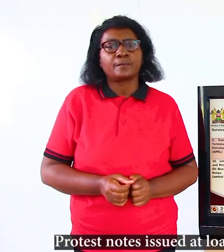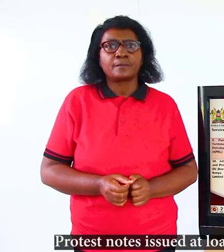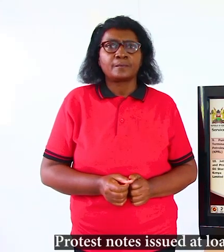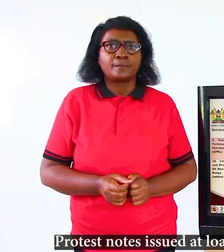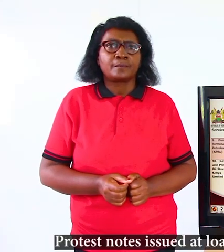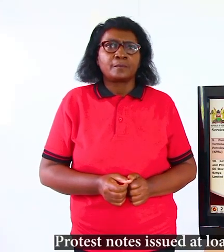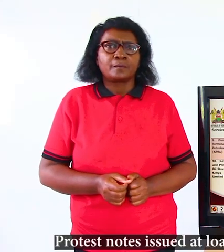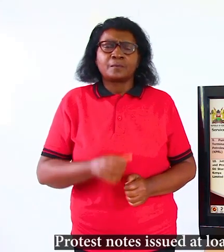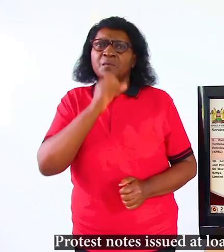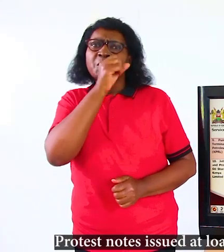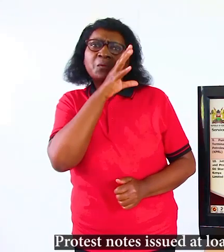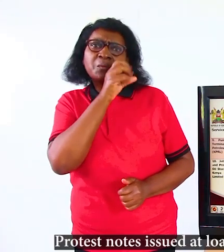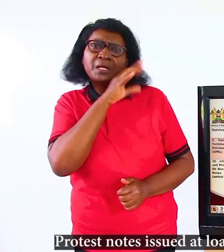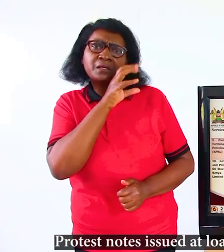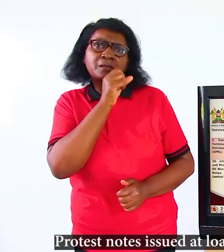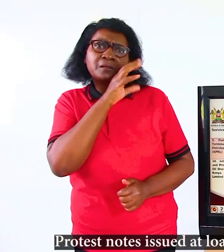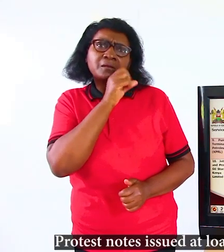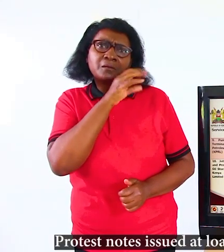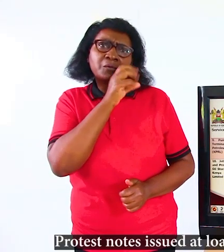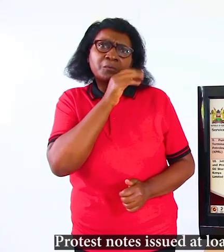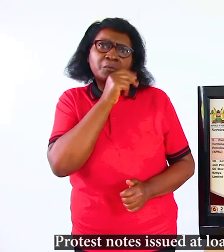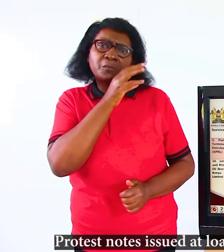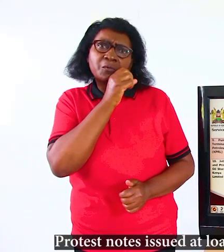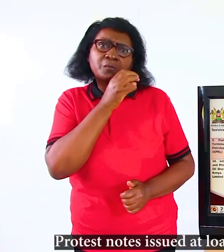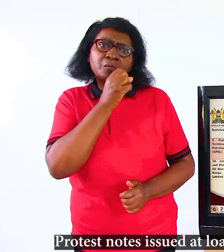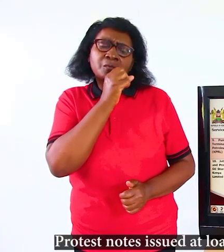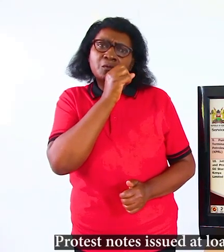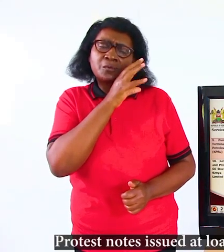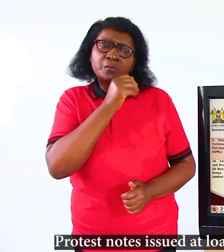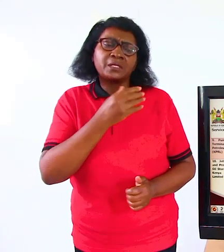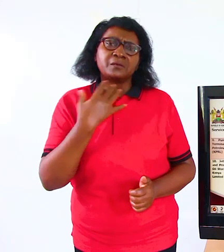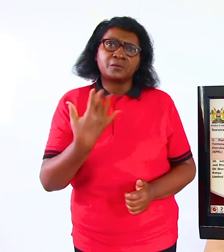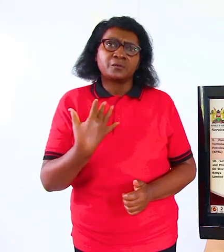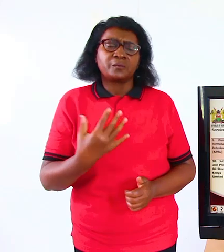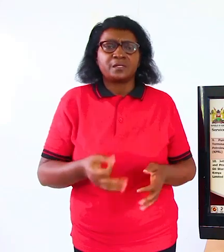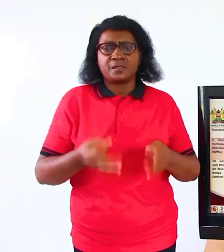Protest notes issued at load port where applicable.